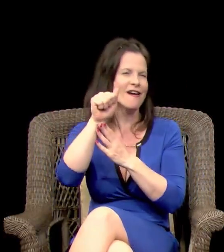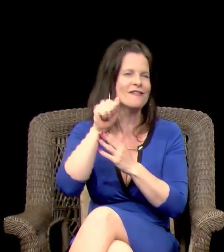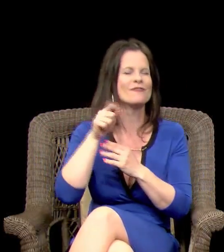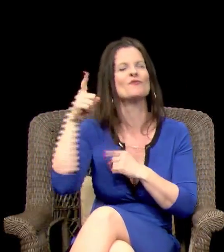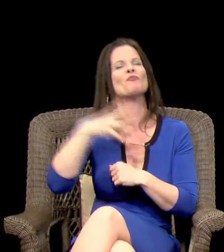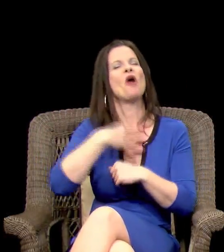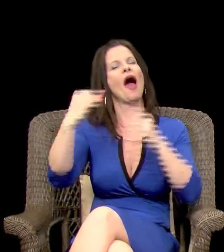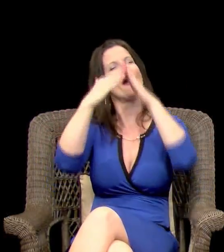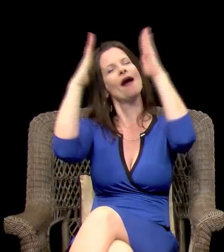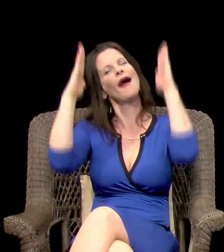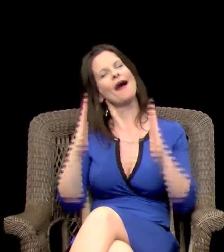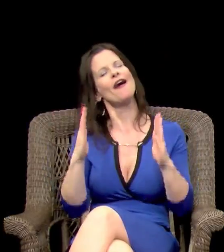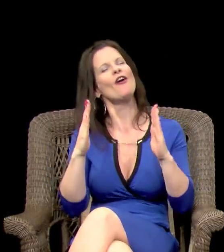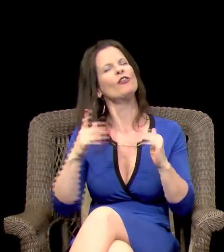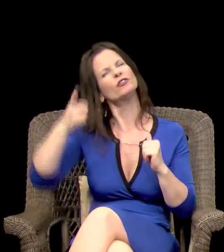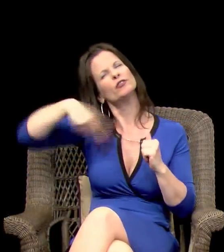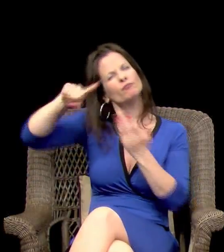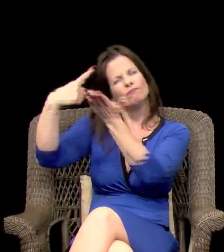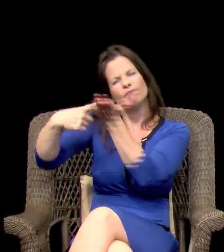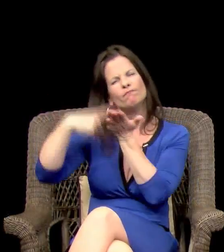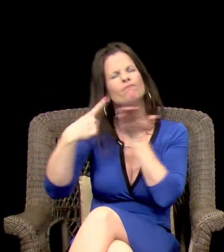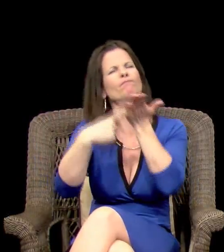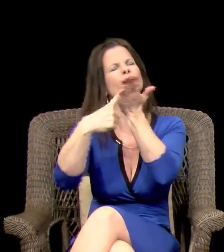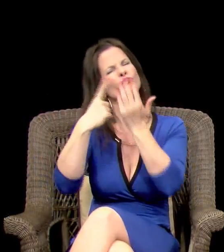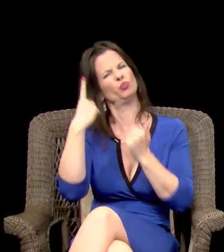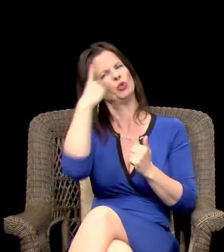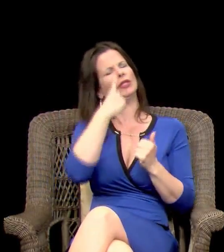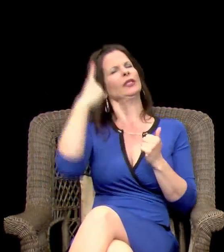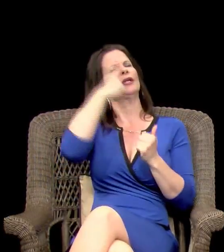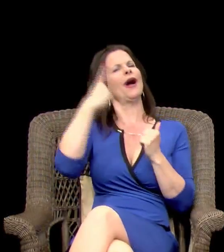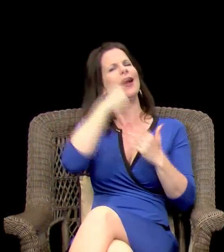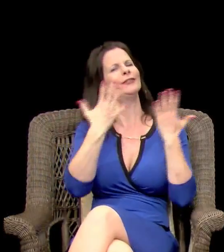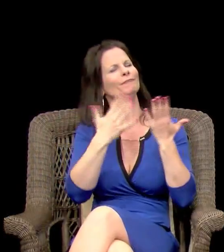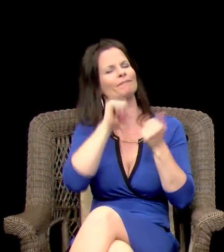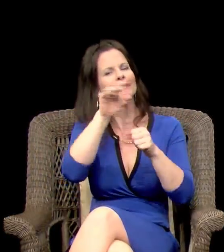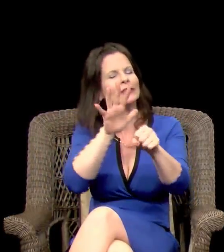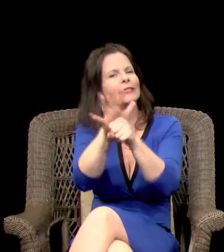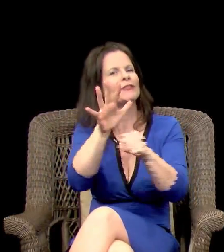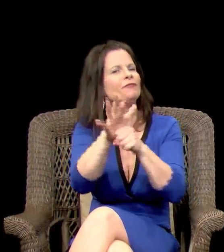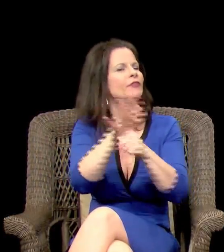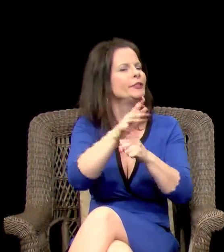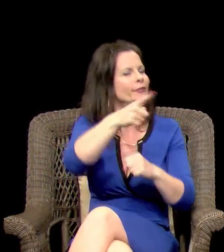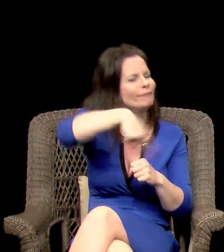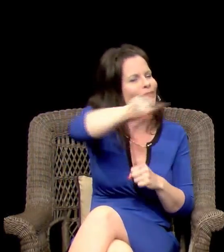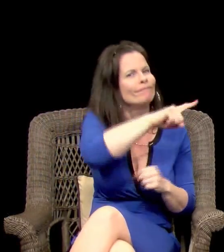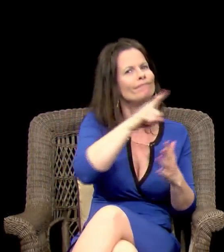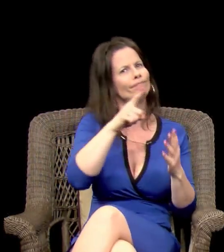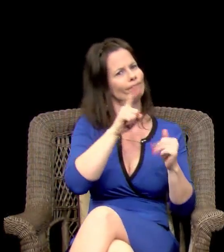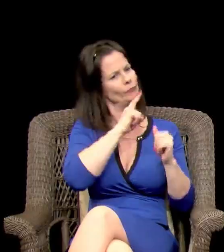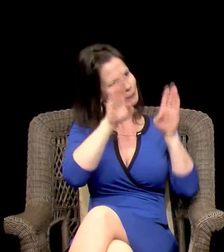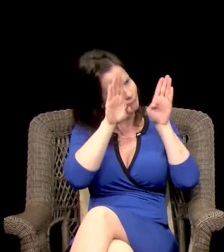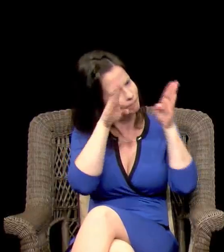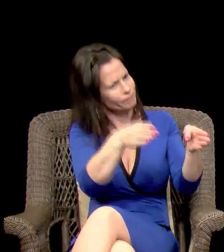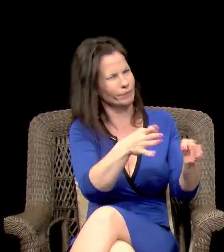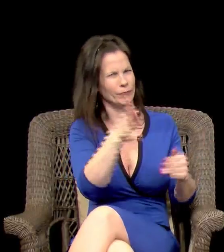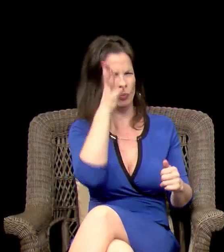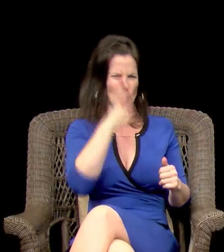And NASA and the White House had considered that they need to